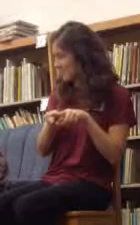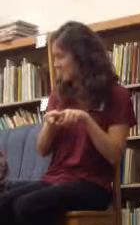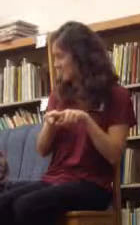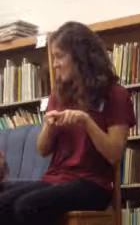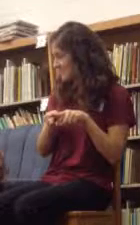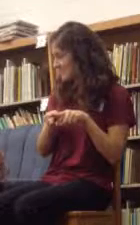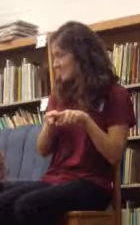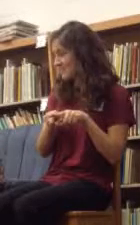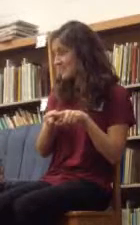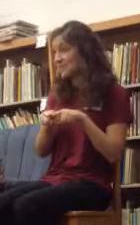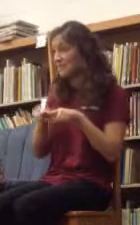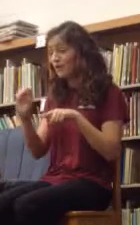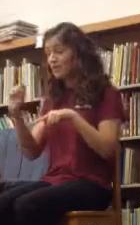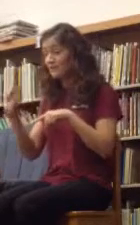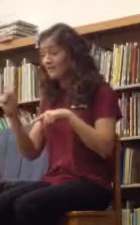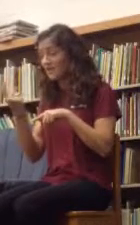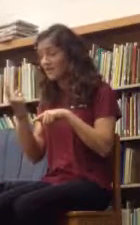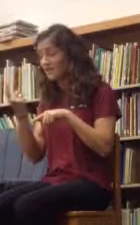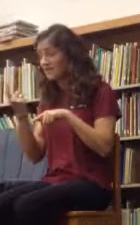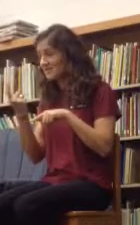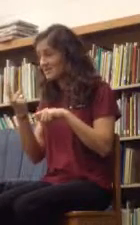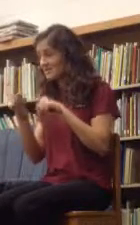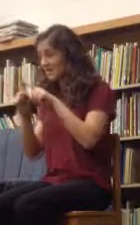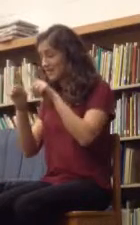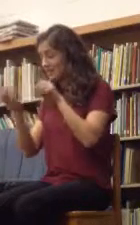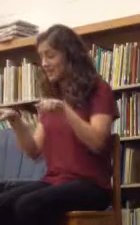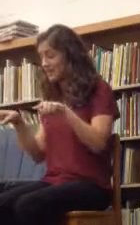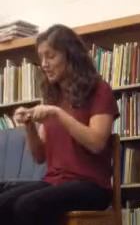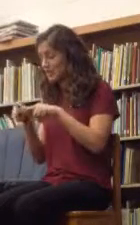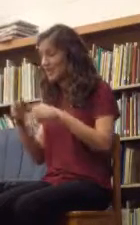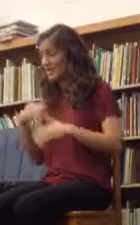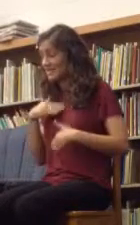it's happy that in that part of the story, and then if you go